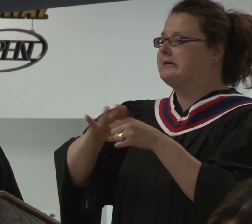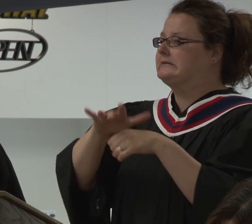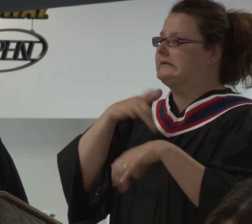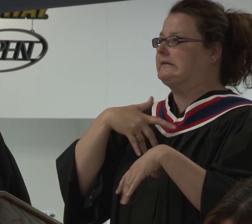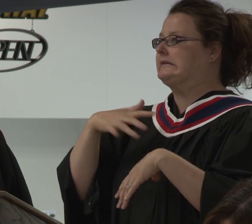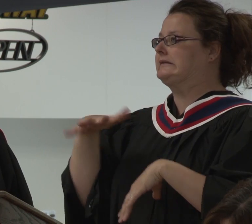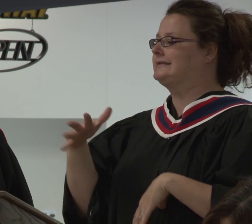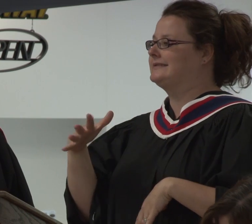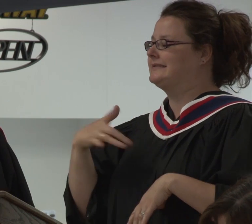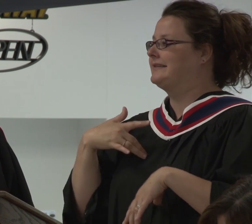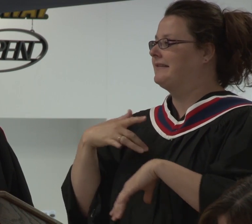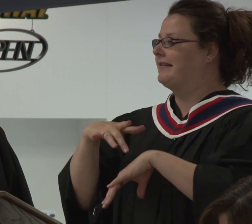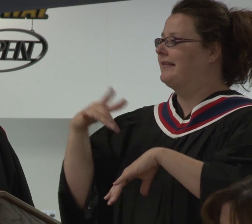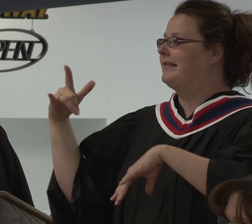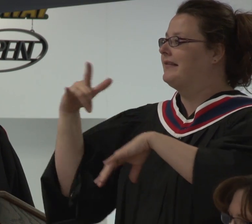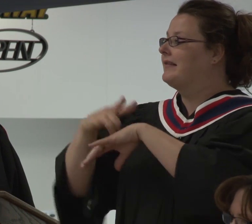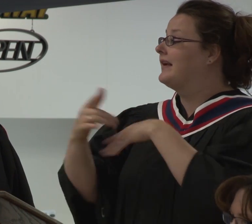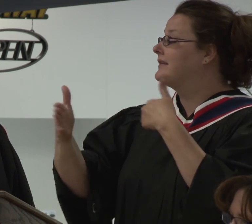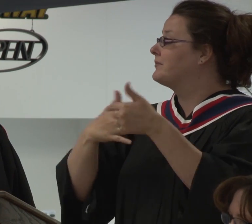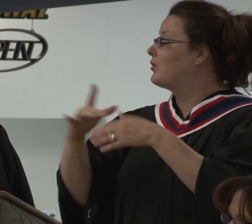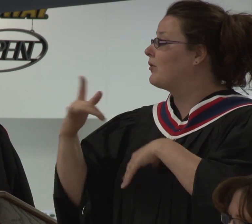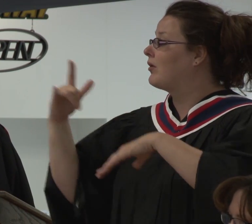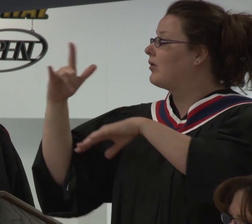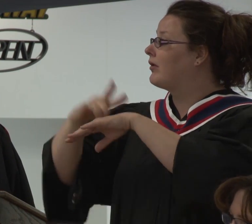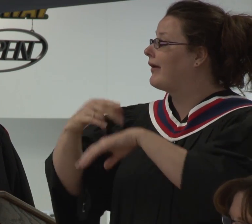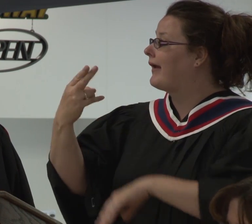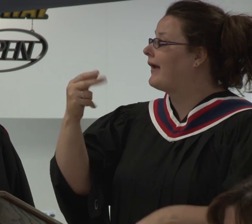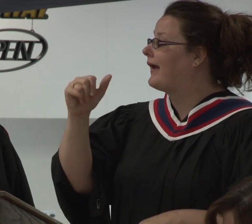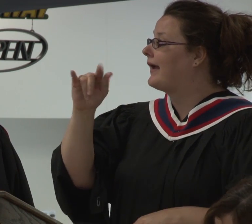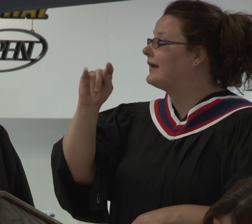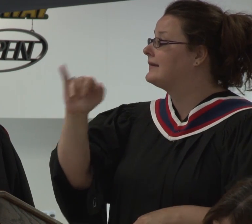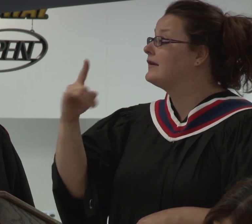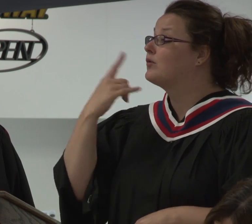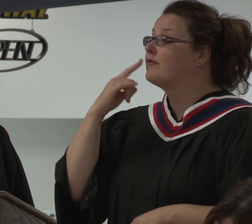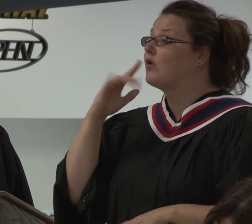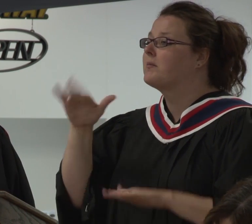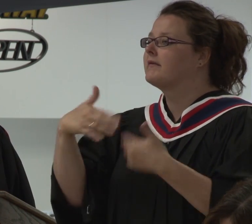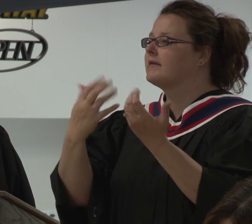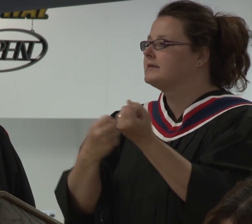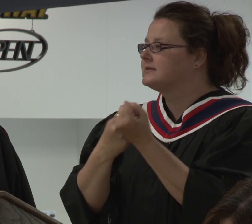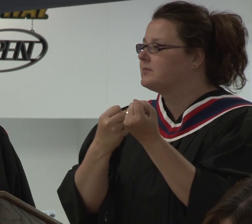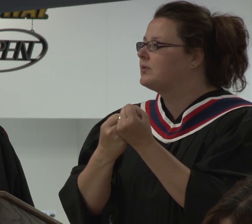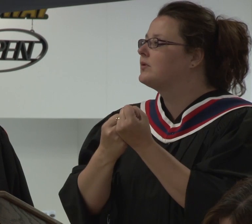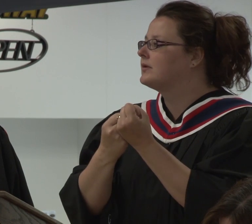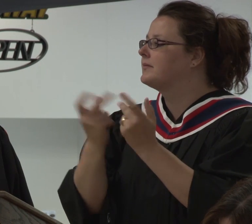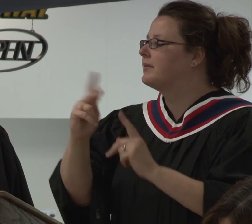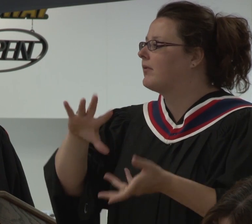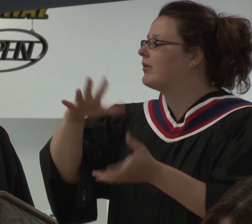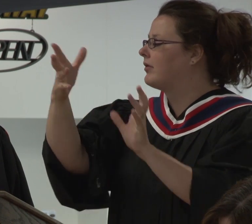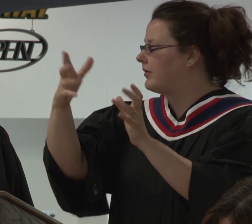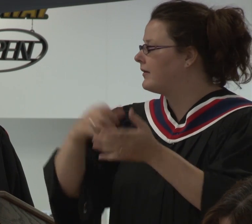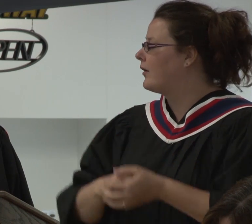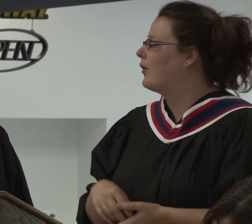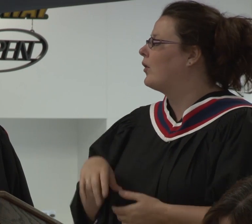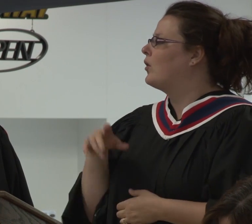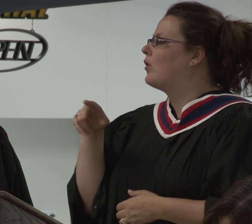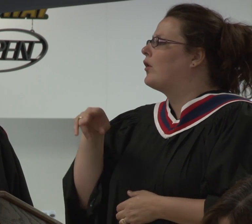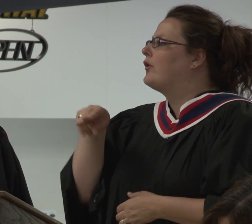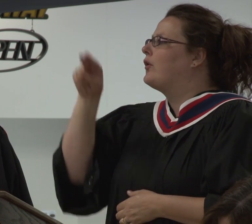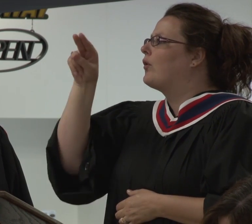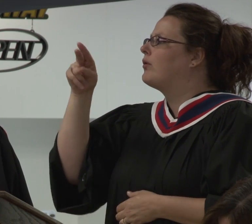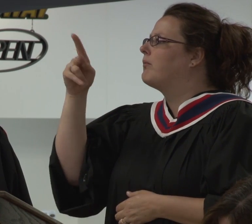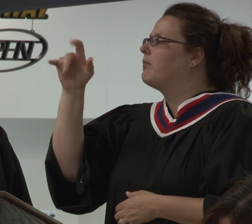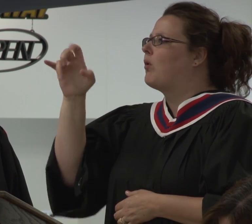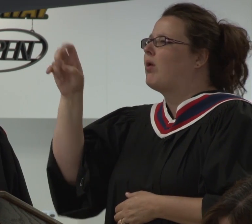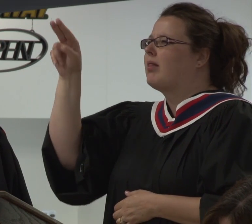places. Whether it's on a chaotic airfield in Haiti in support of a humanitarian mission, or 750 kilometers south of the North